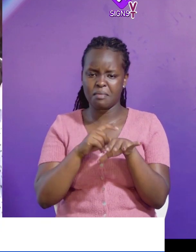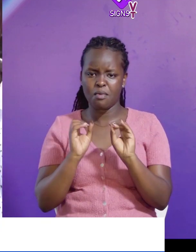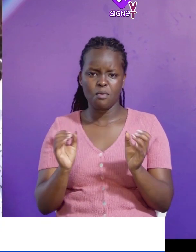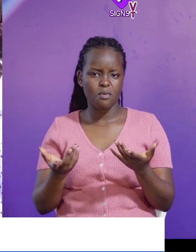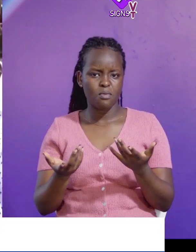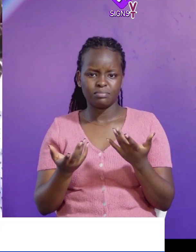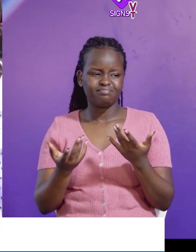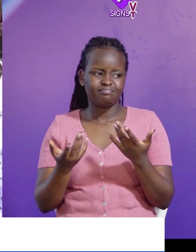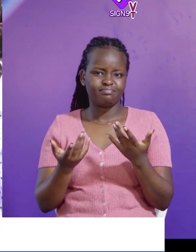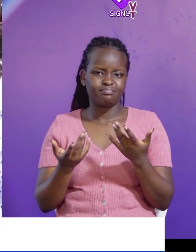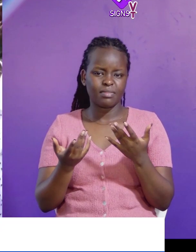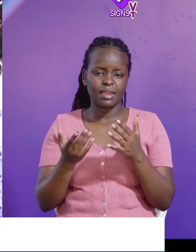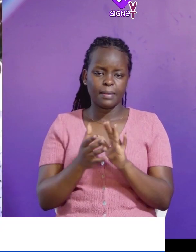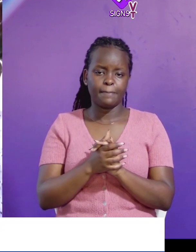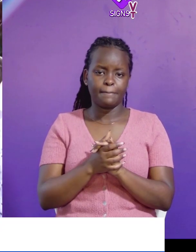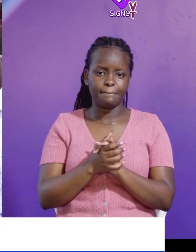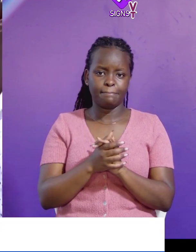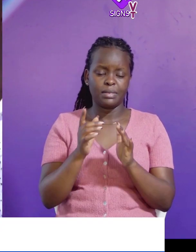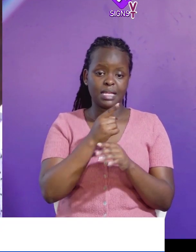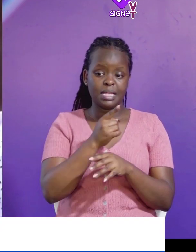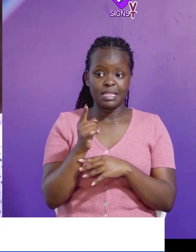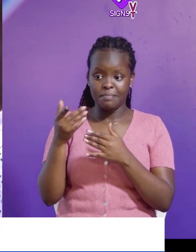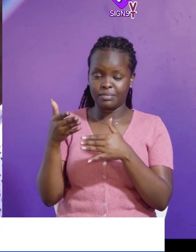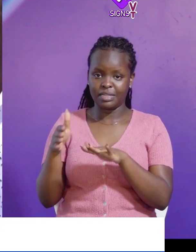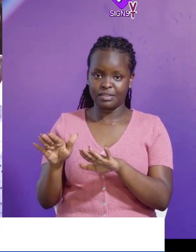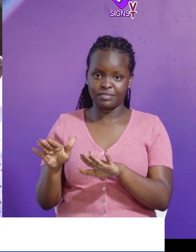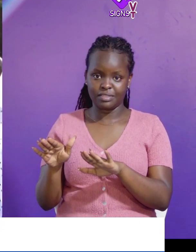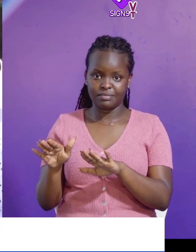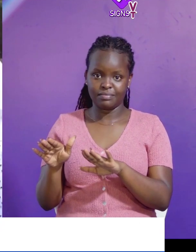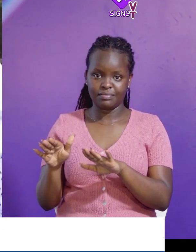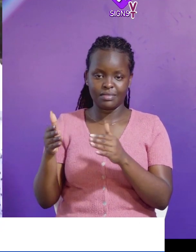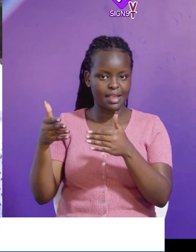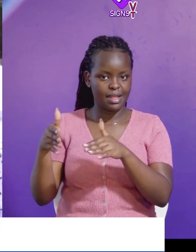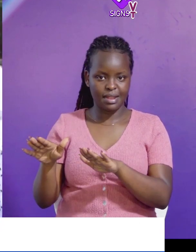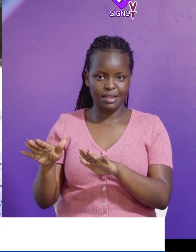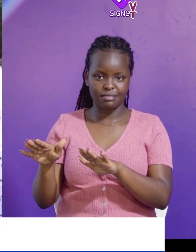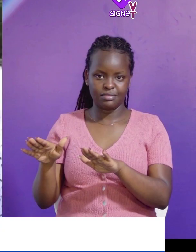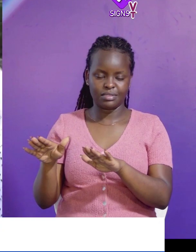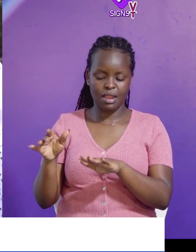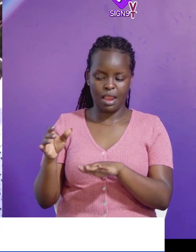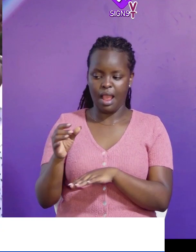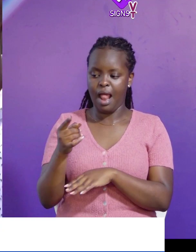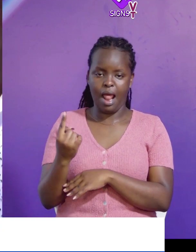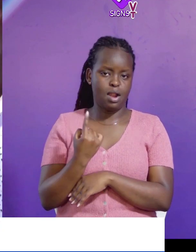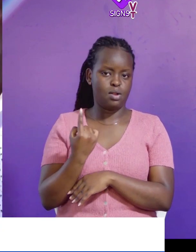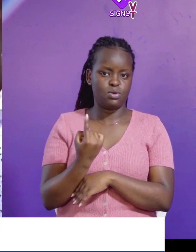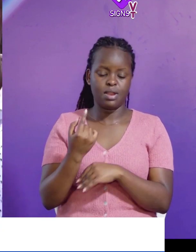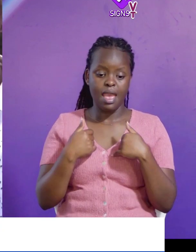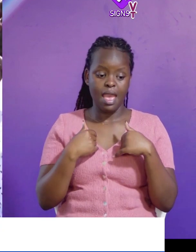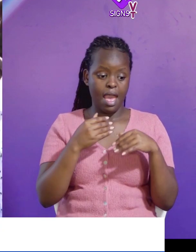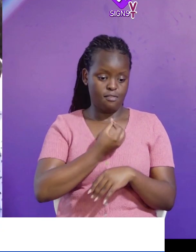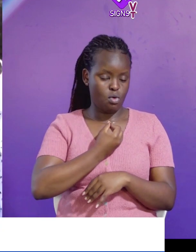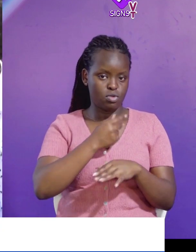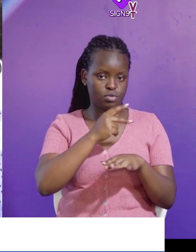be autonomous. They should be left. They should be left on their own. They should have their own